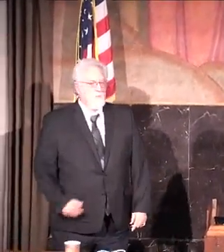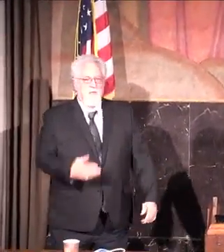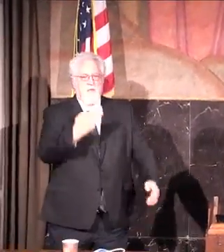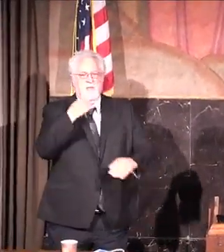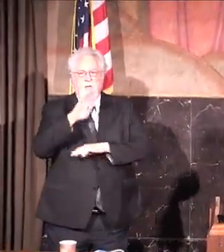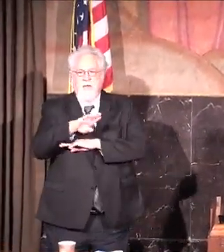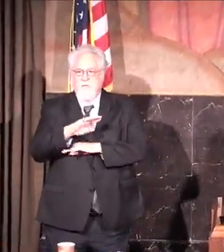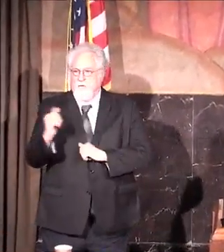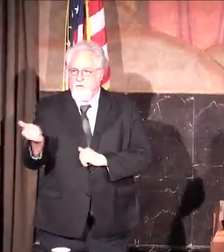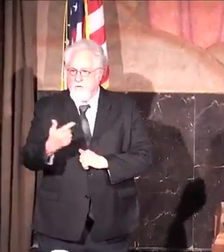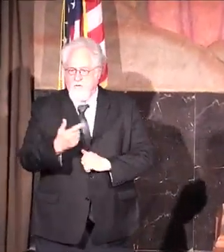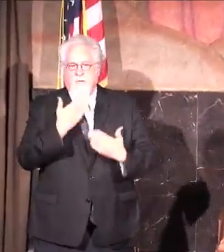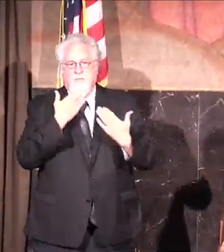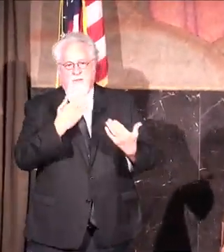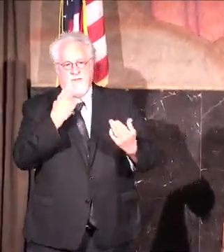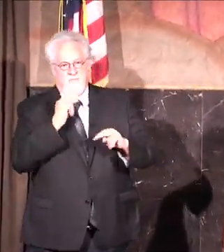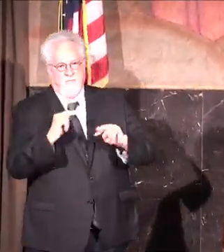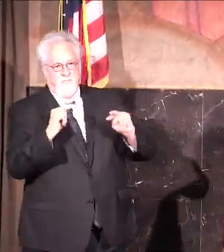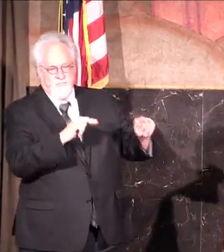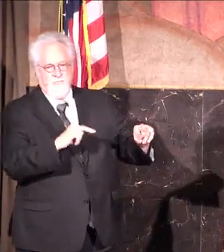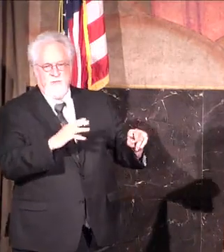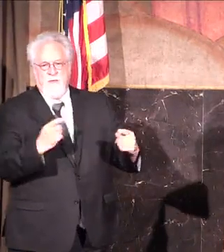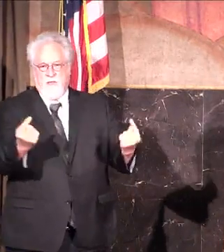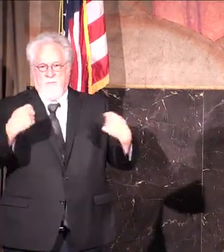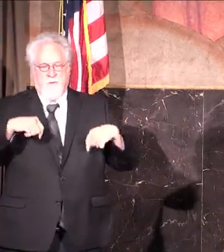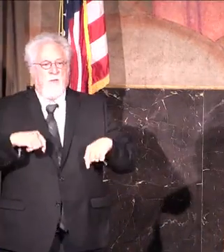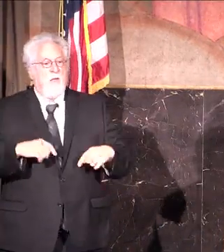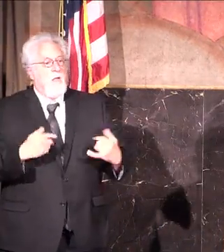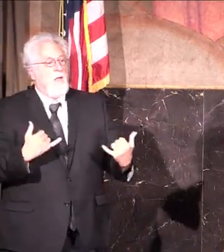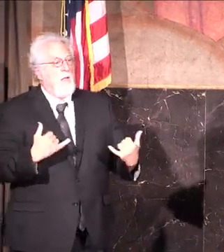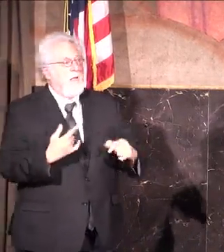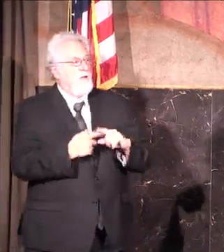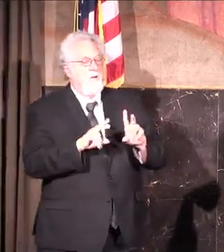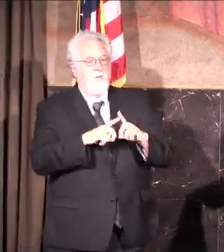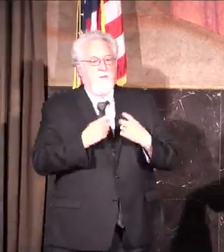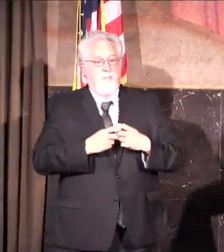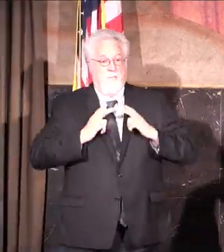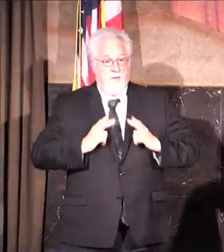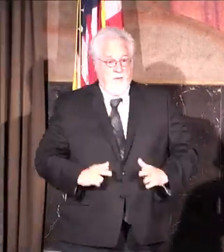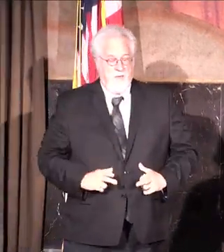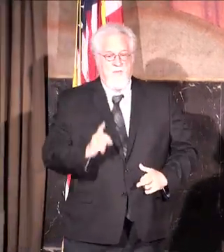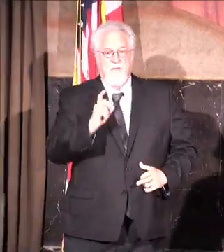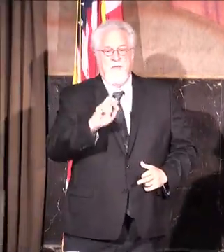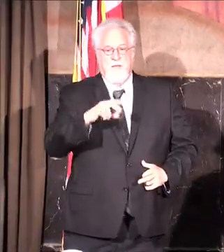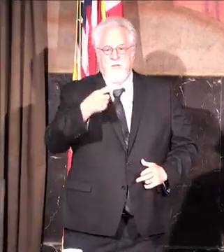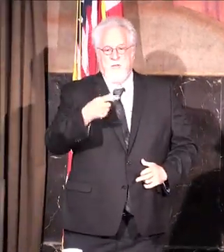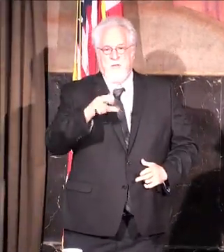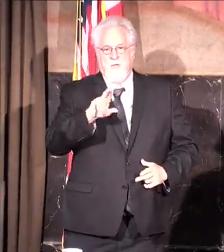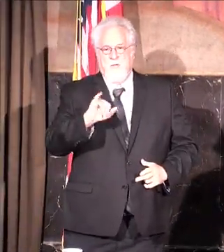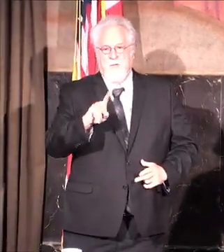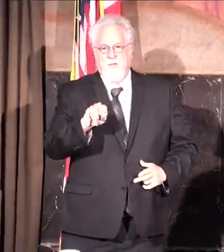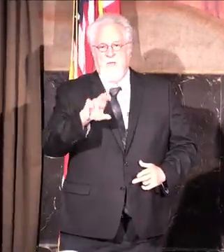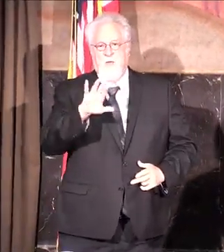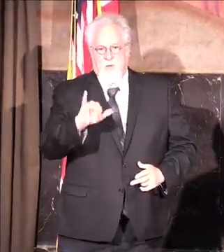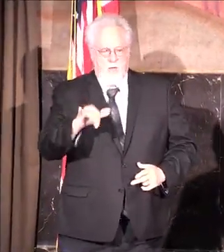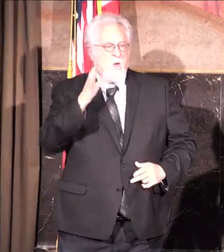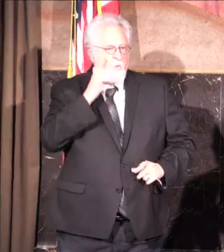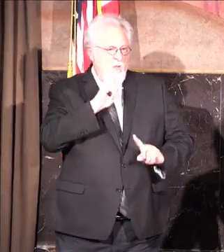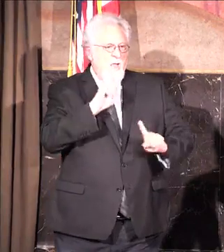Good afternoon, everybody. Thank you for being here. Today from the Department of Health, I have Dr. Guidry, who will be available to